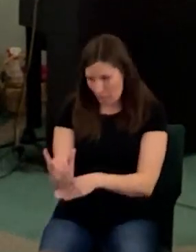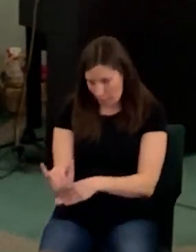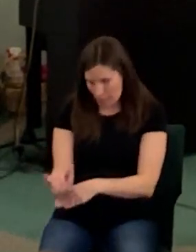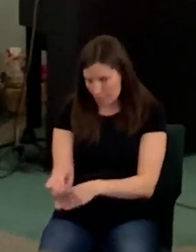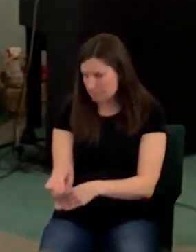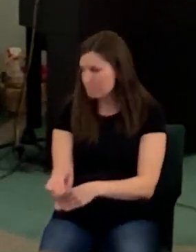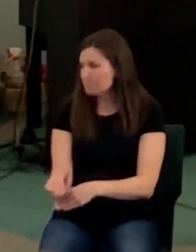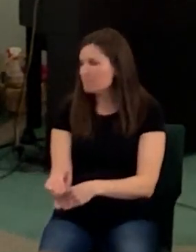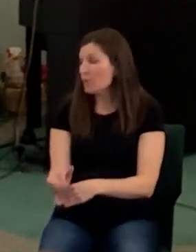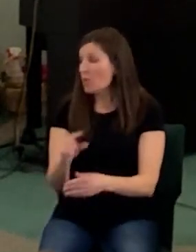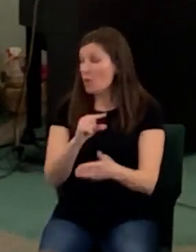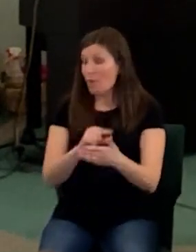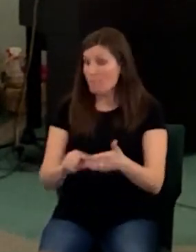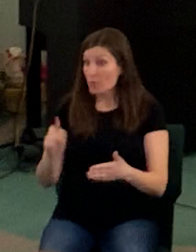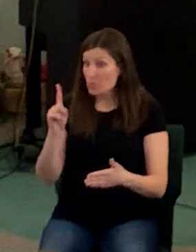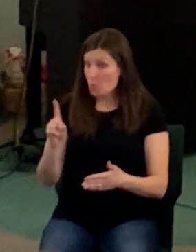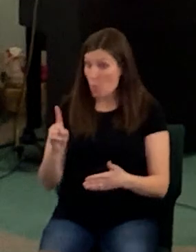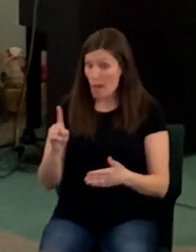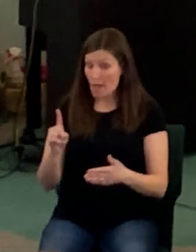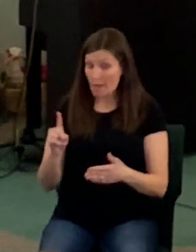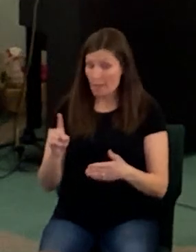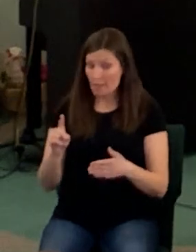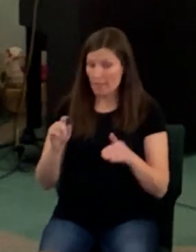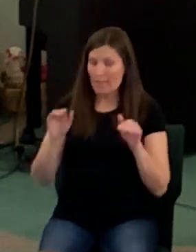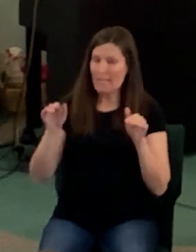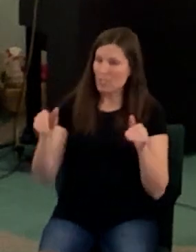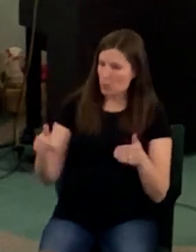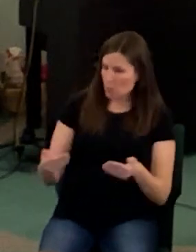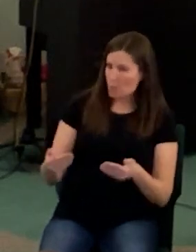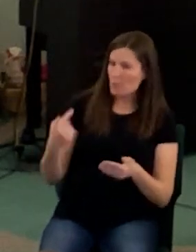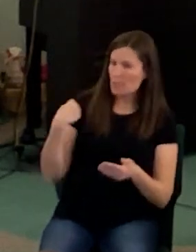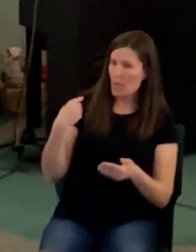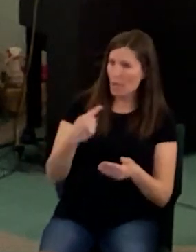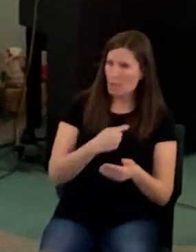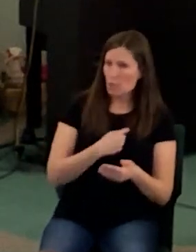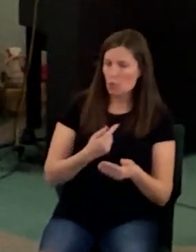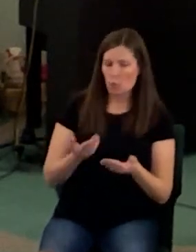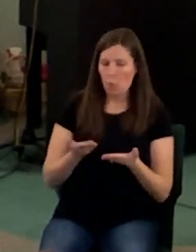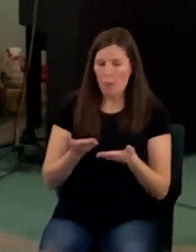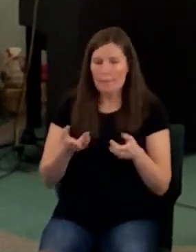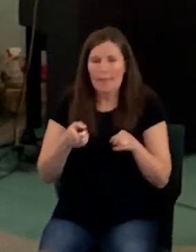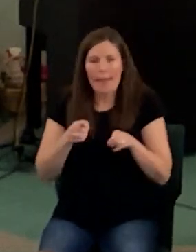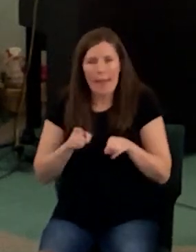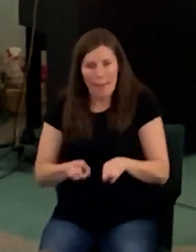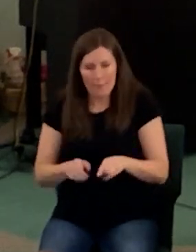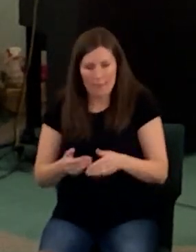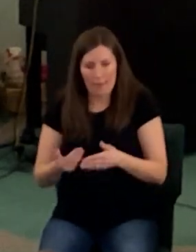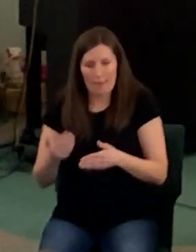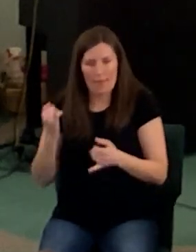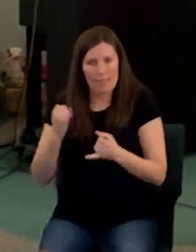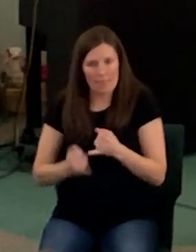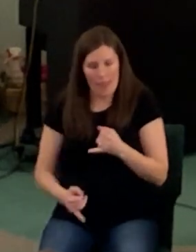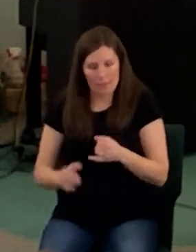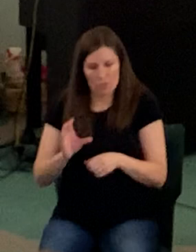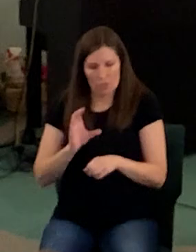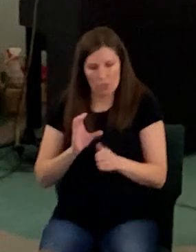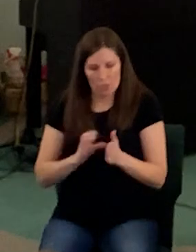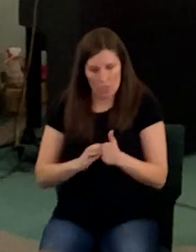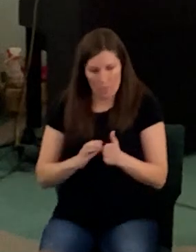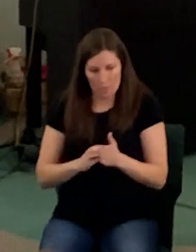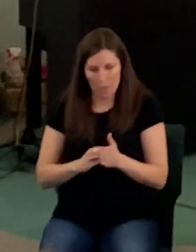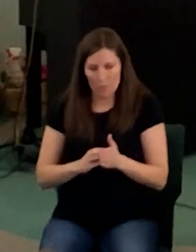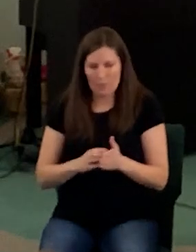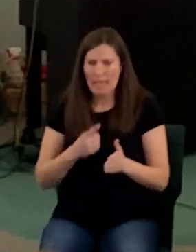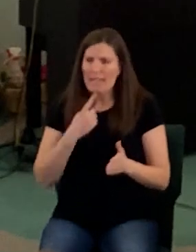Verse 1 from John here is just a brief introduction to kind of orient us to what's going on in this last chapter. He mentions that this